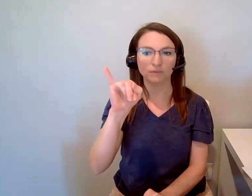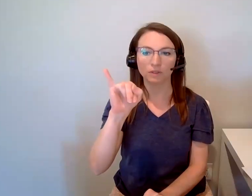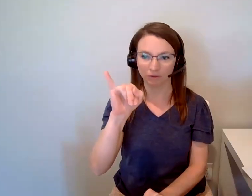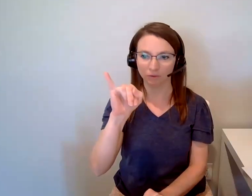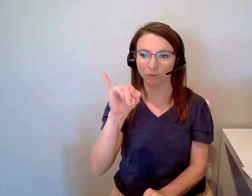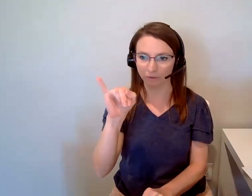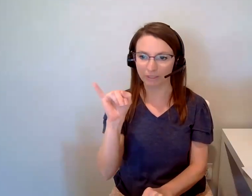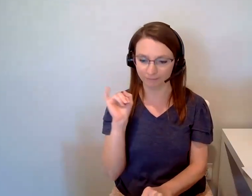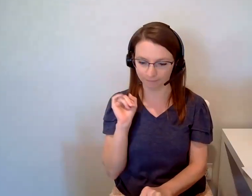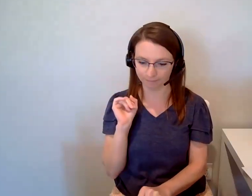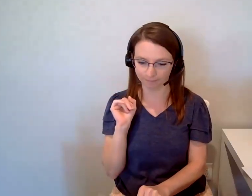Lori.